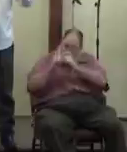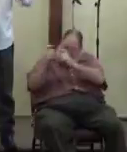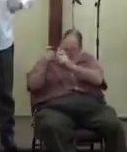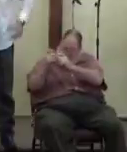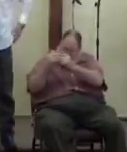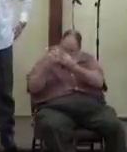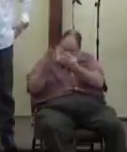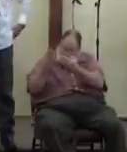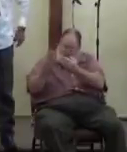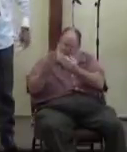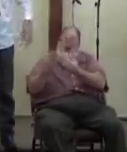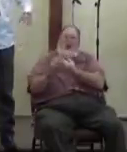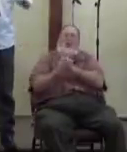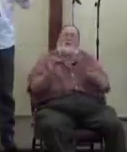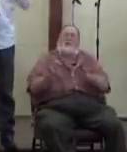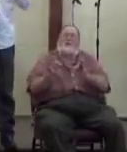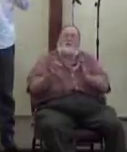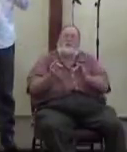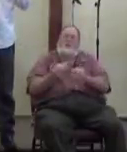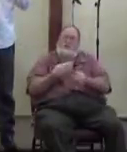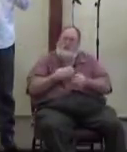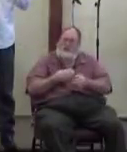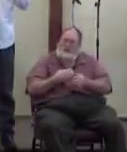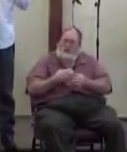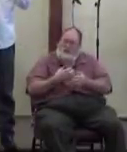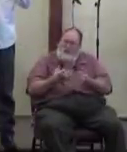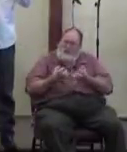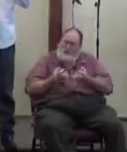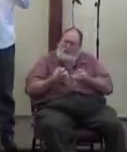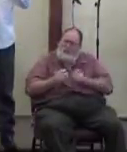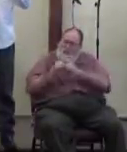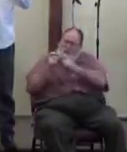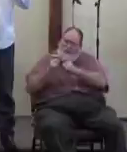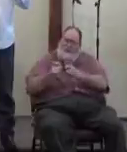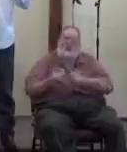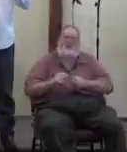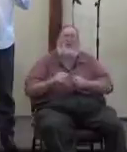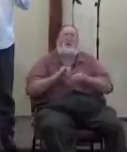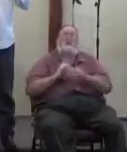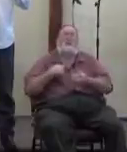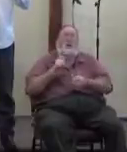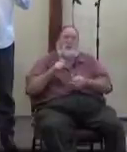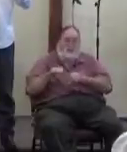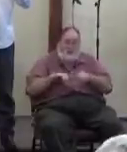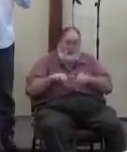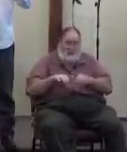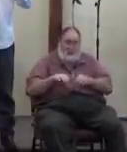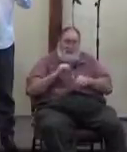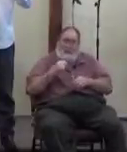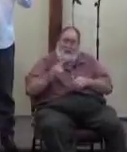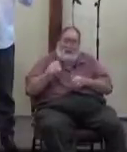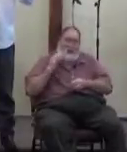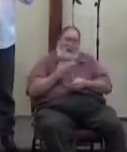the body of Christ, to not only bring our tithes into the storehouse, but our offerings as well. And